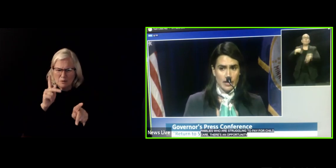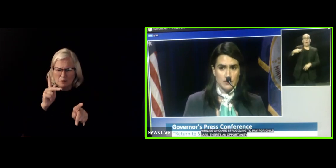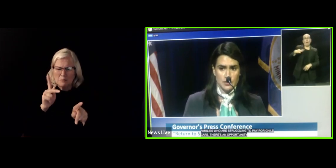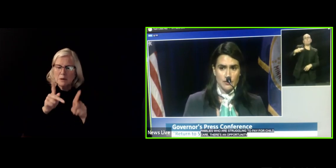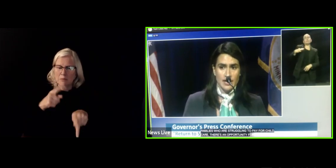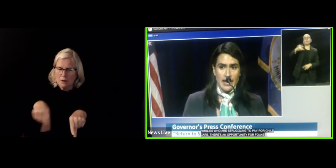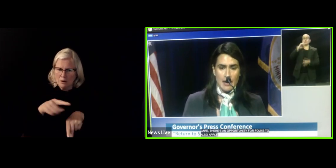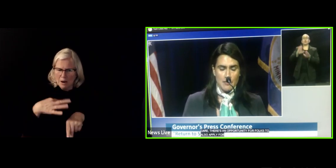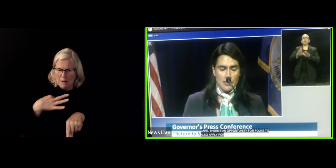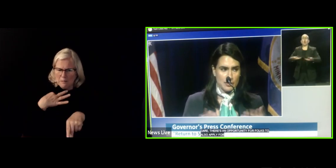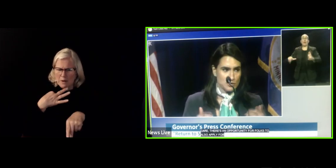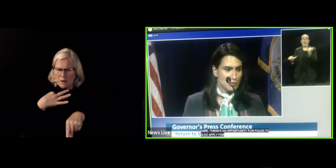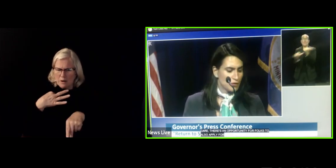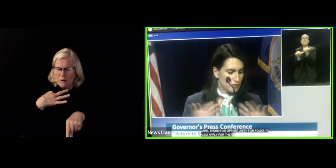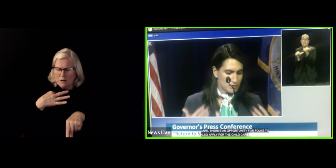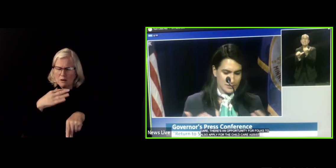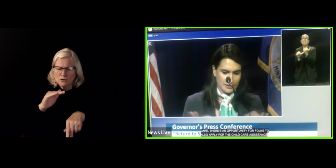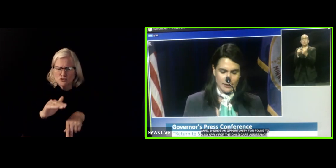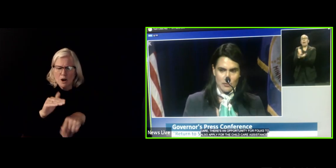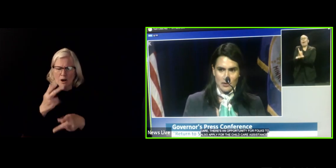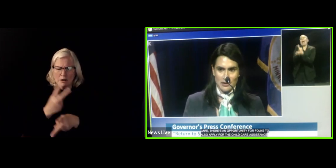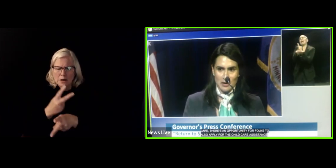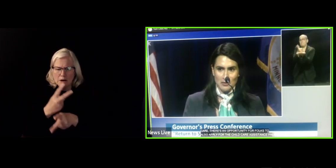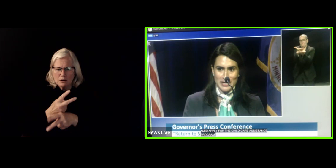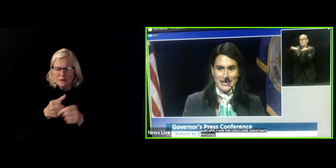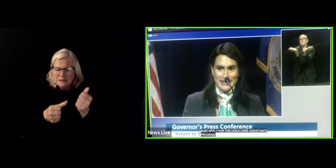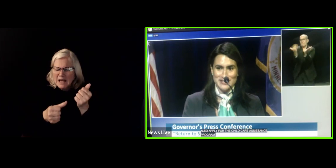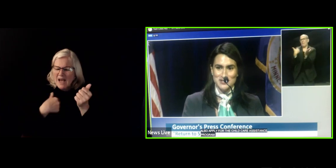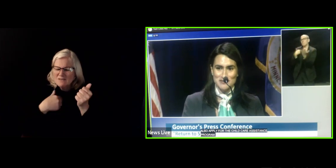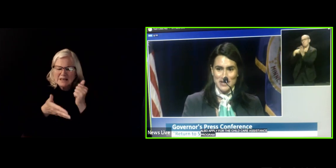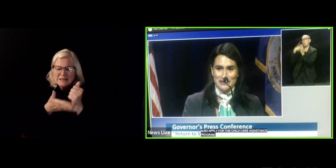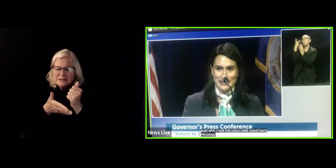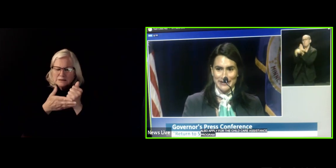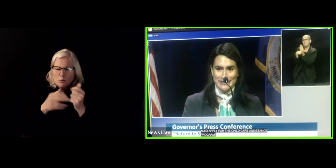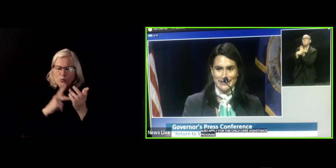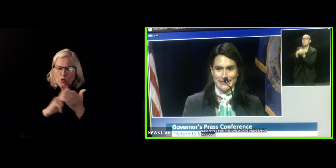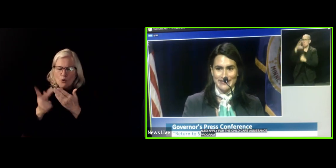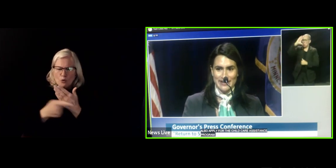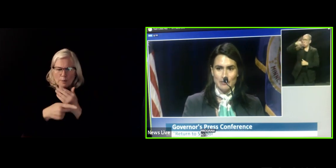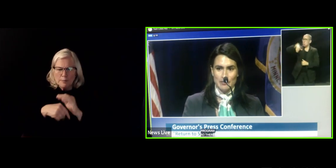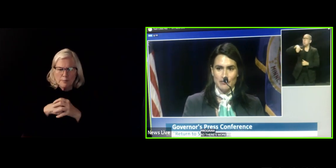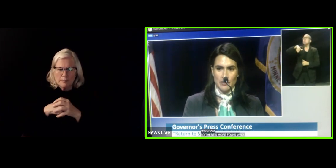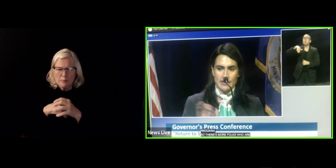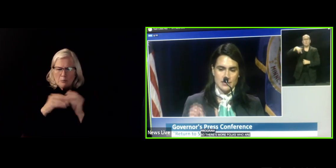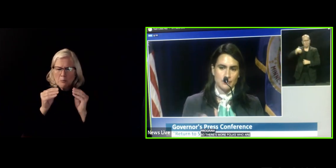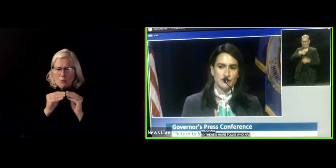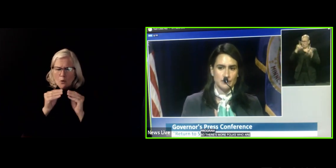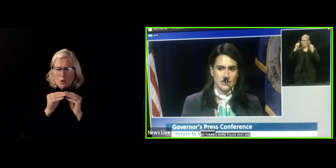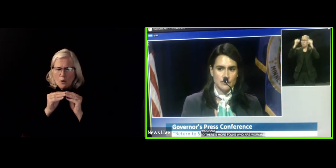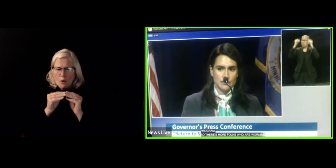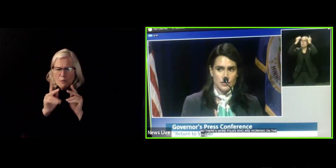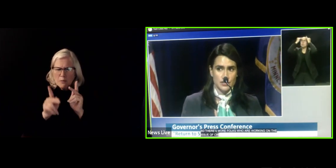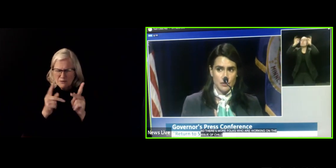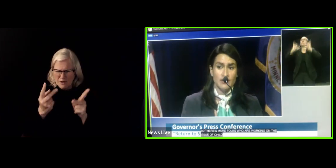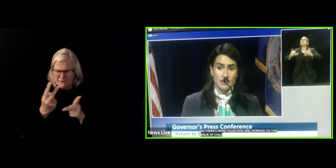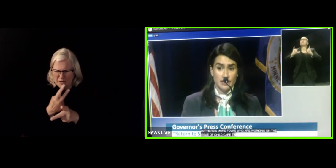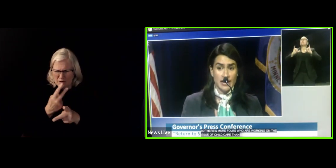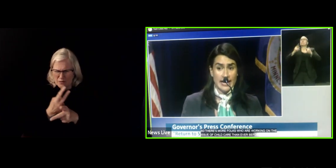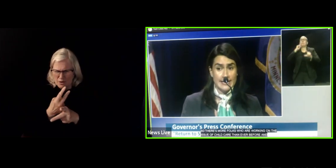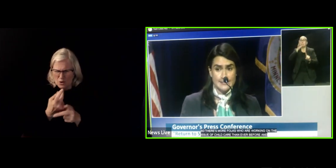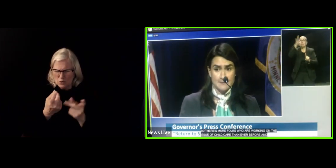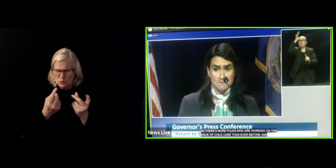Program. So there's more folks who are working on the issue of childcare than ever before, and that's a perfect place for folks to go